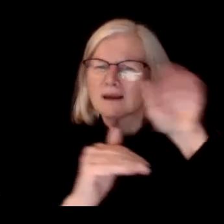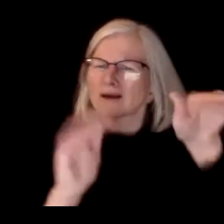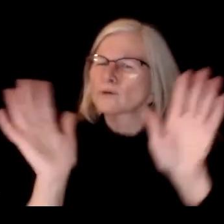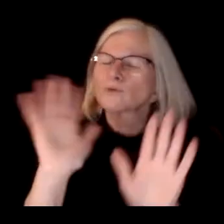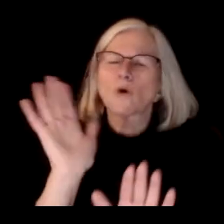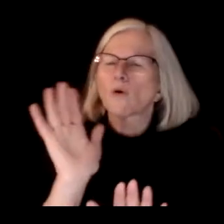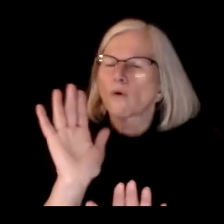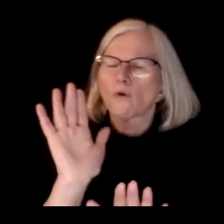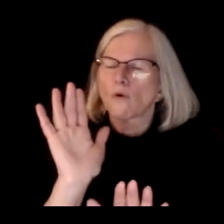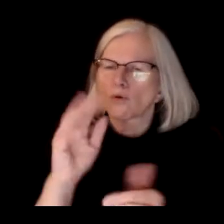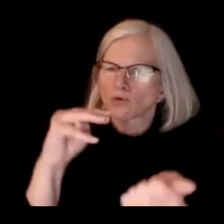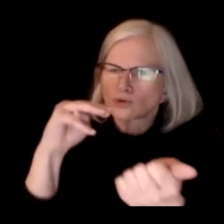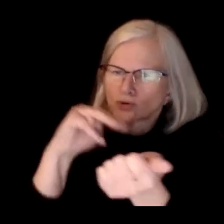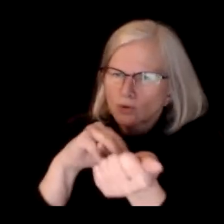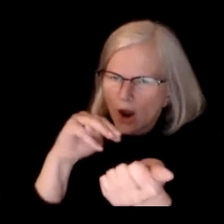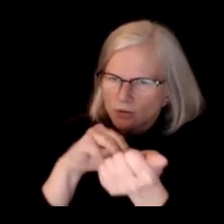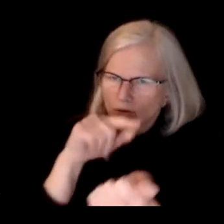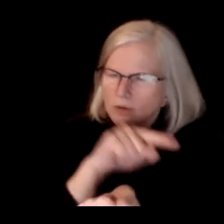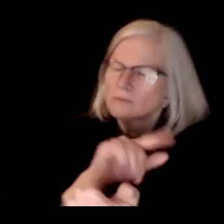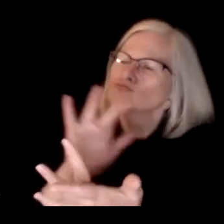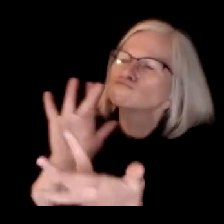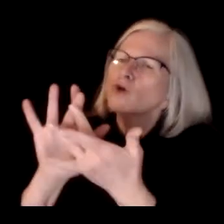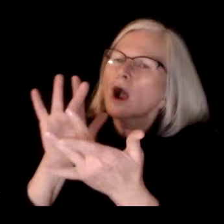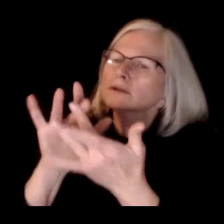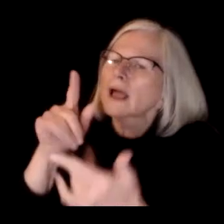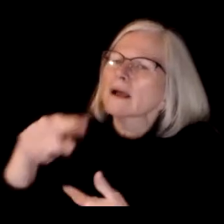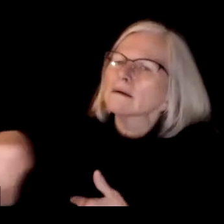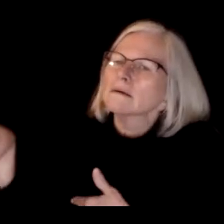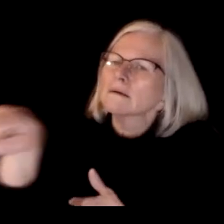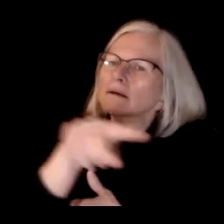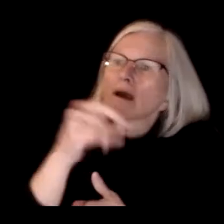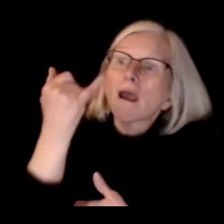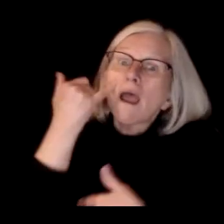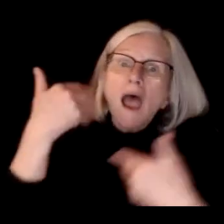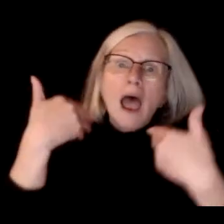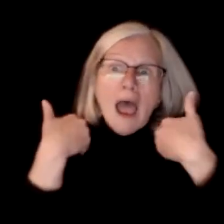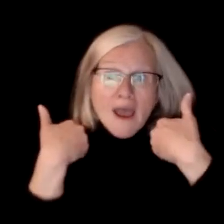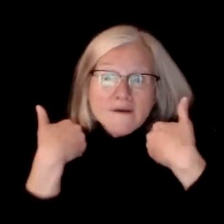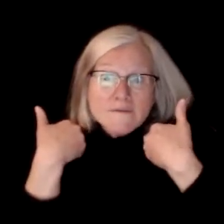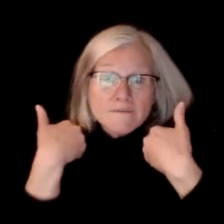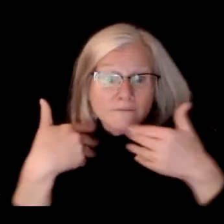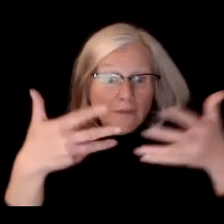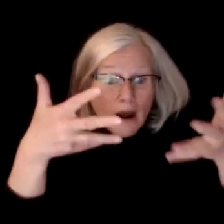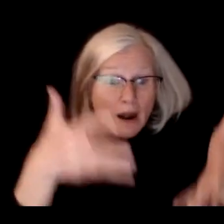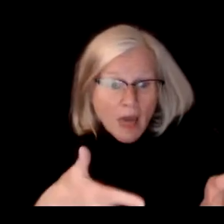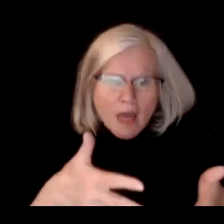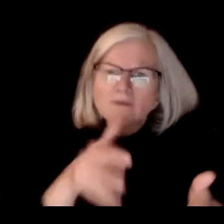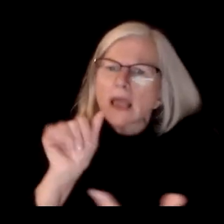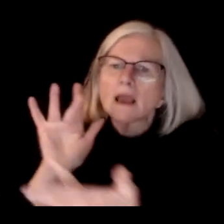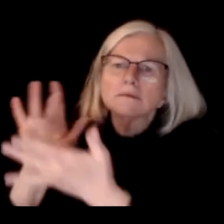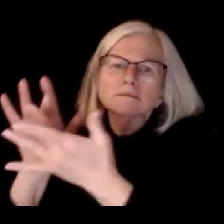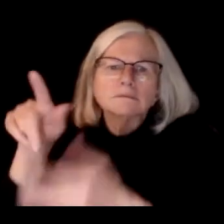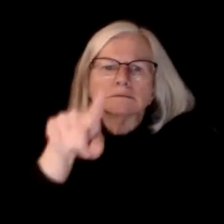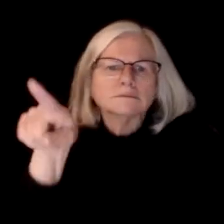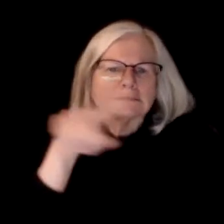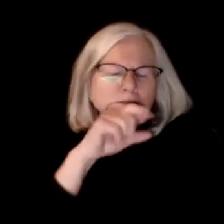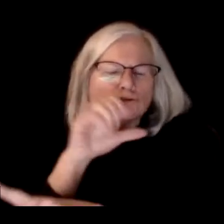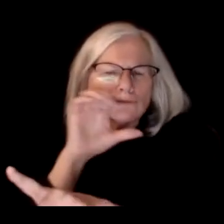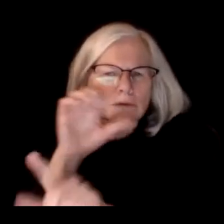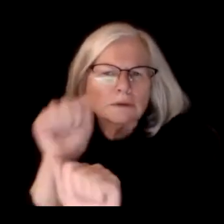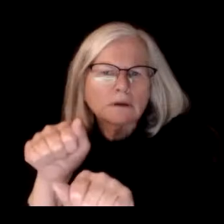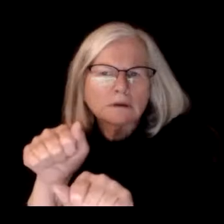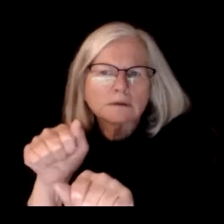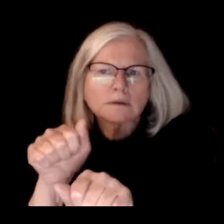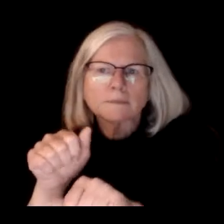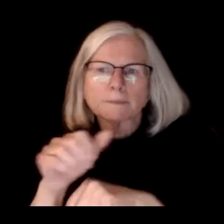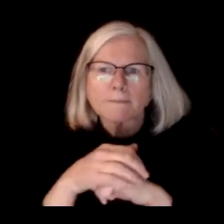can get vaccine. Those systems are being stood up as we speak. We've been, as I've said, planning for quite